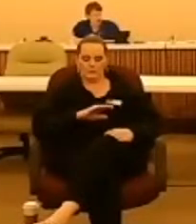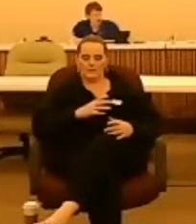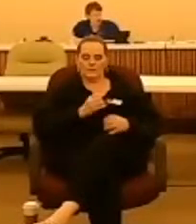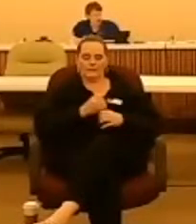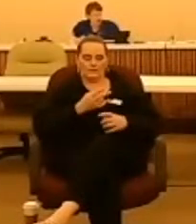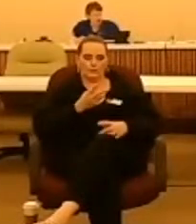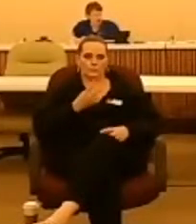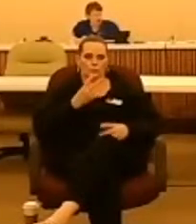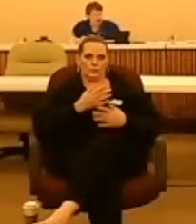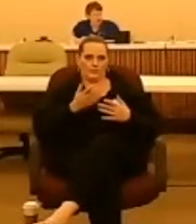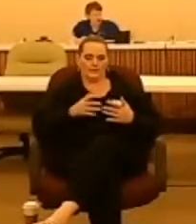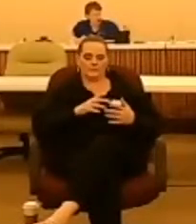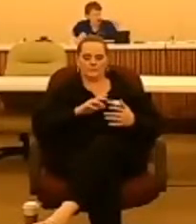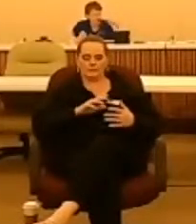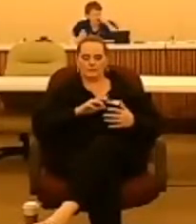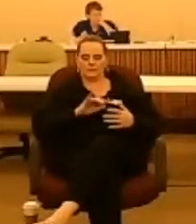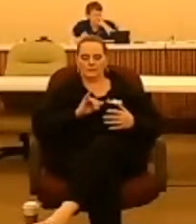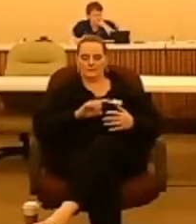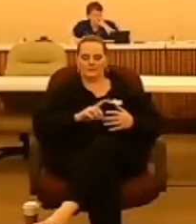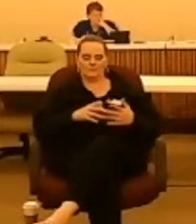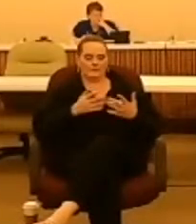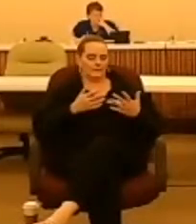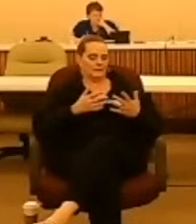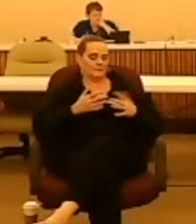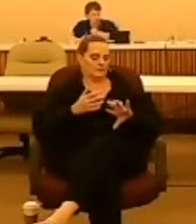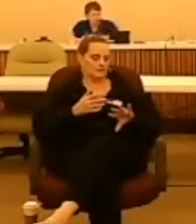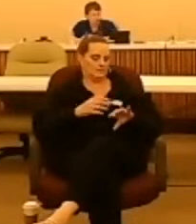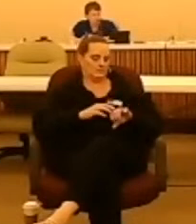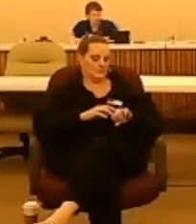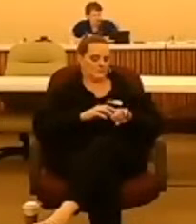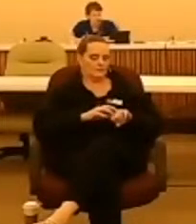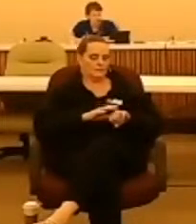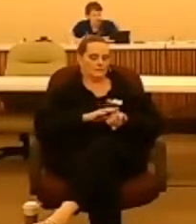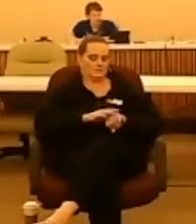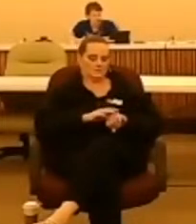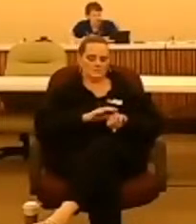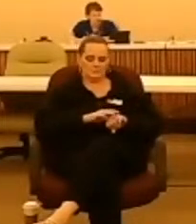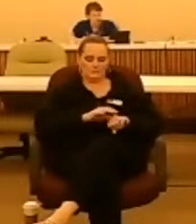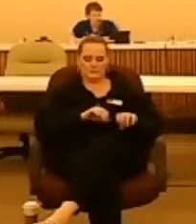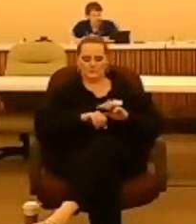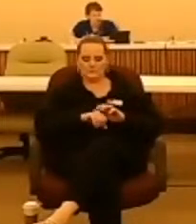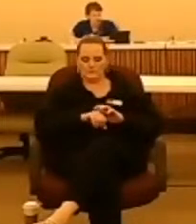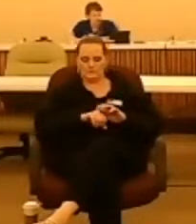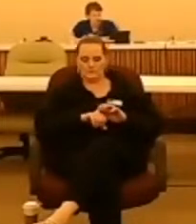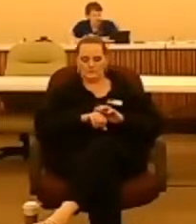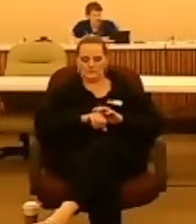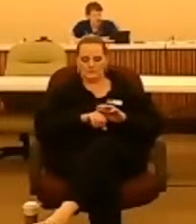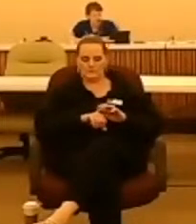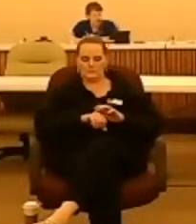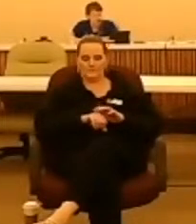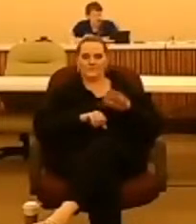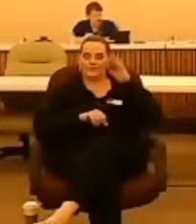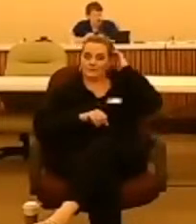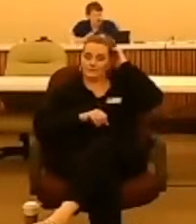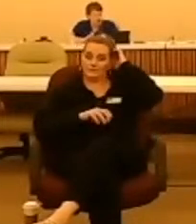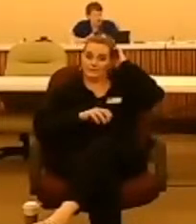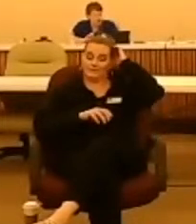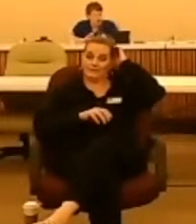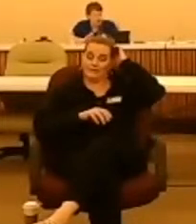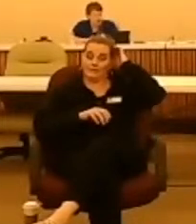items identified, the SHPO cultural archaeological resources and the